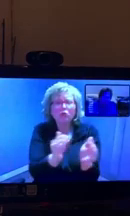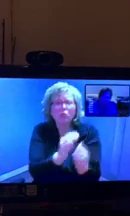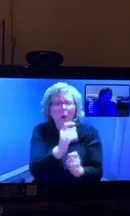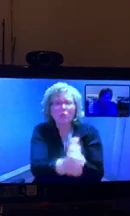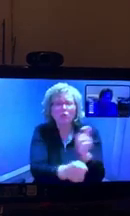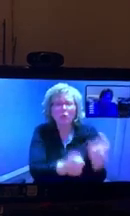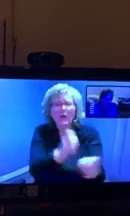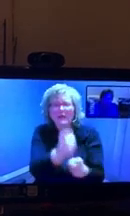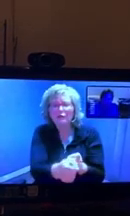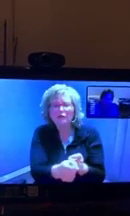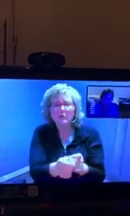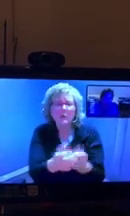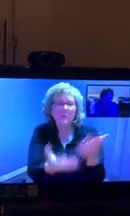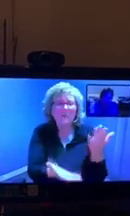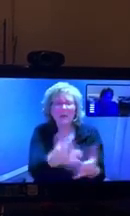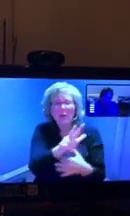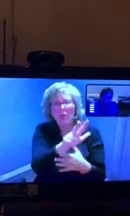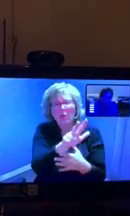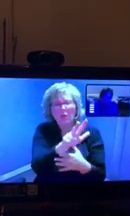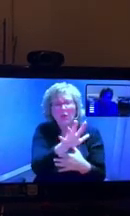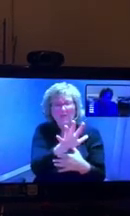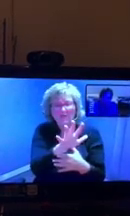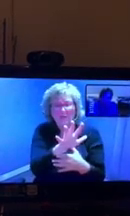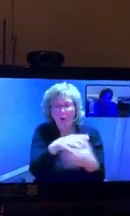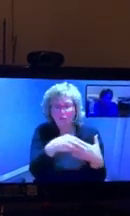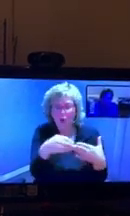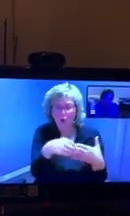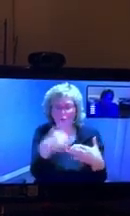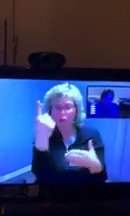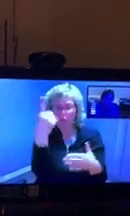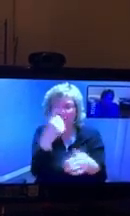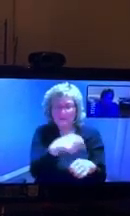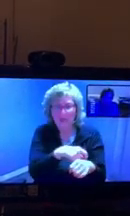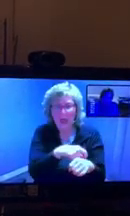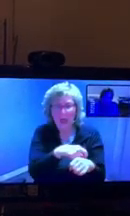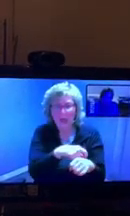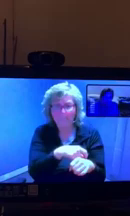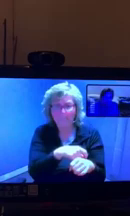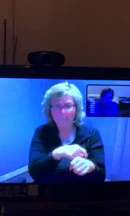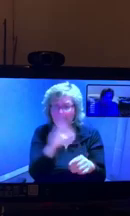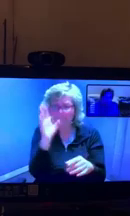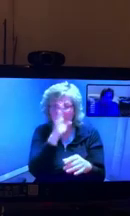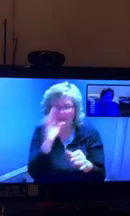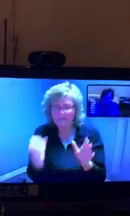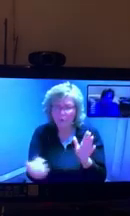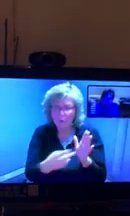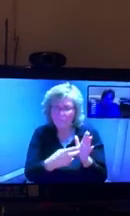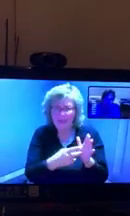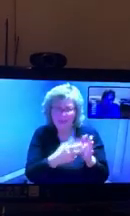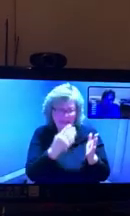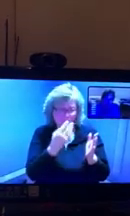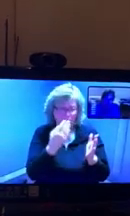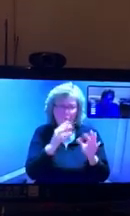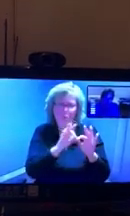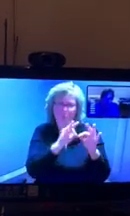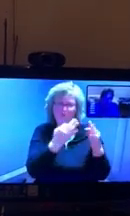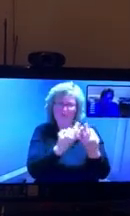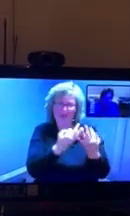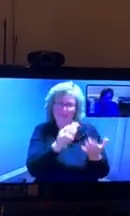is $35. One time, you never go back into the family budget again. That's why we are so excited,